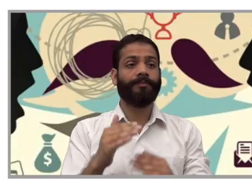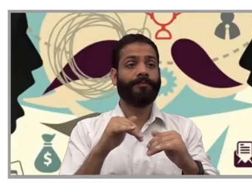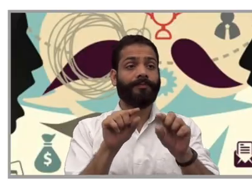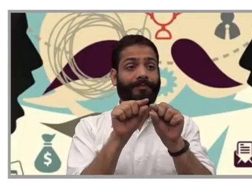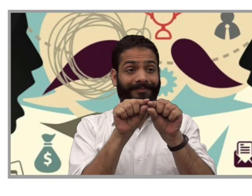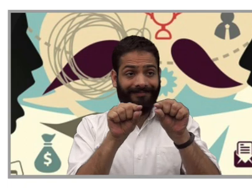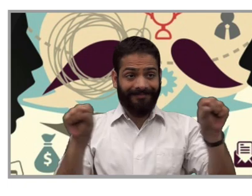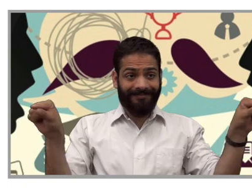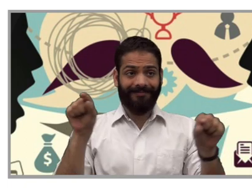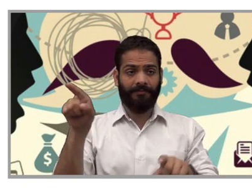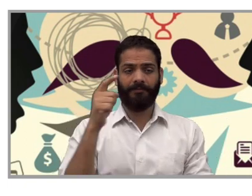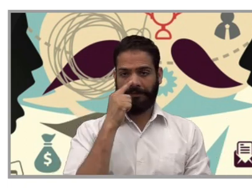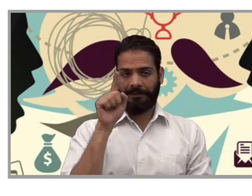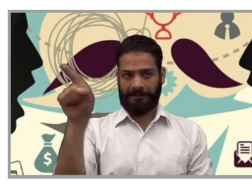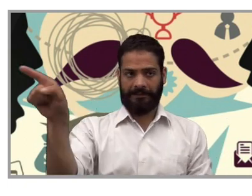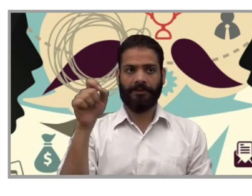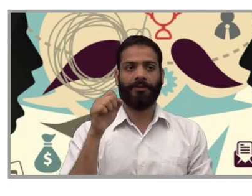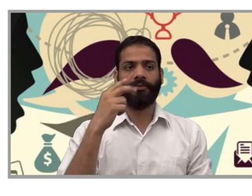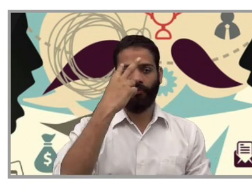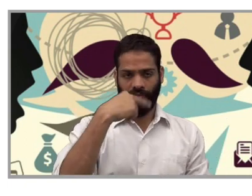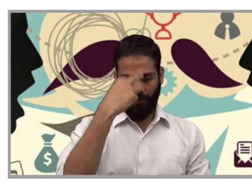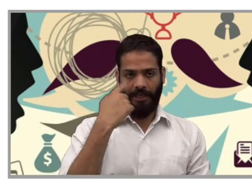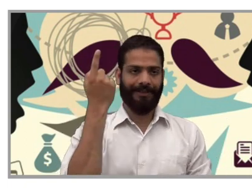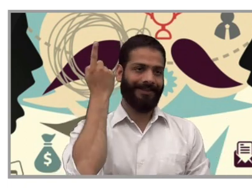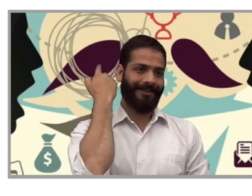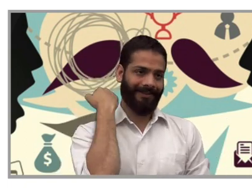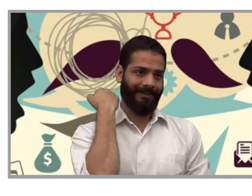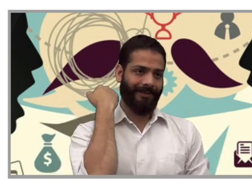For example, she was crying yesterday.